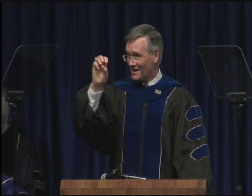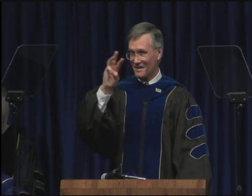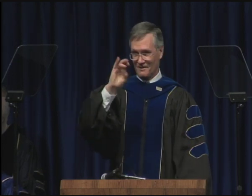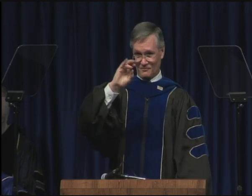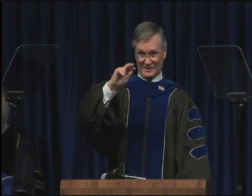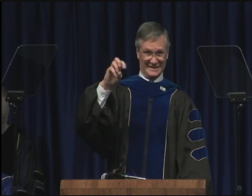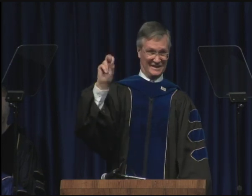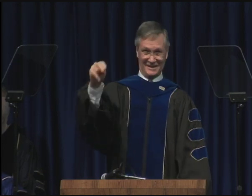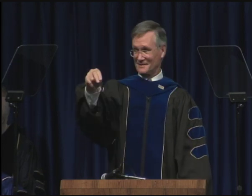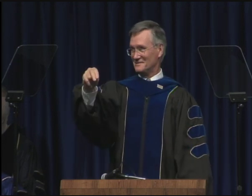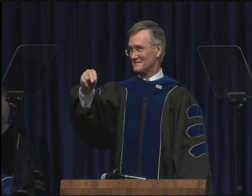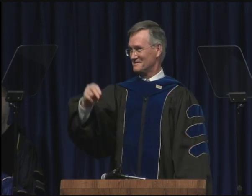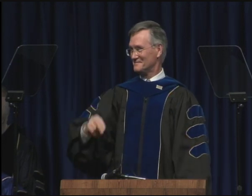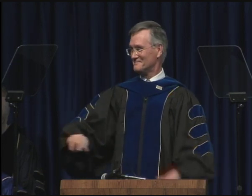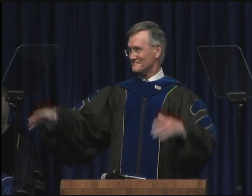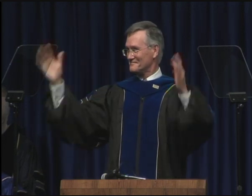Dr. Nichelle Wilson.